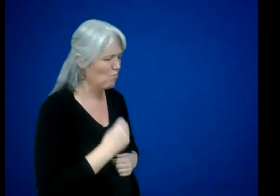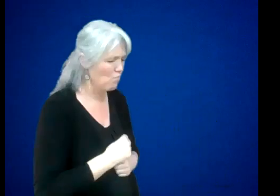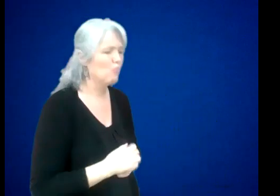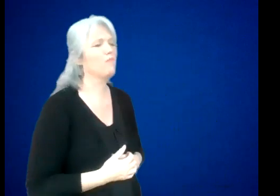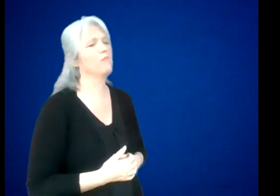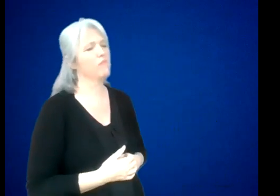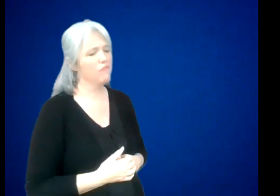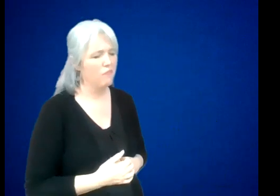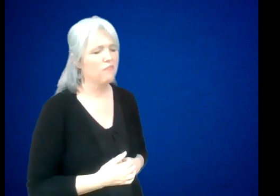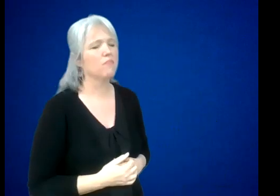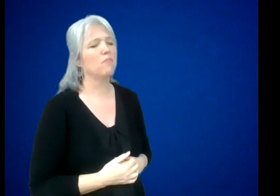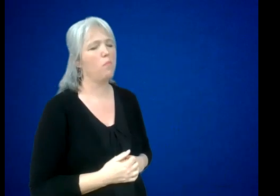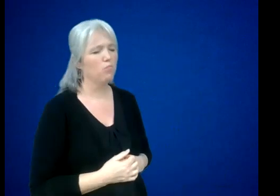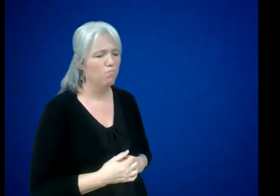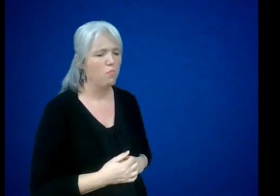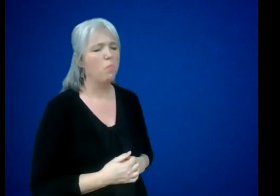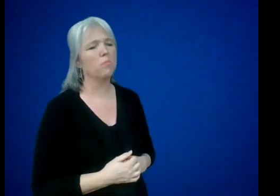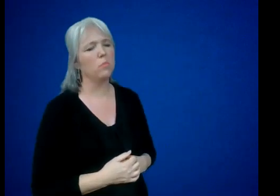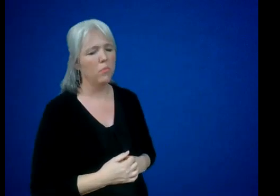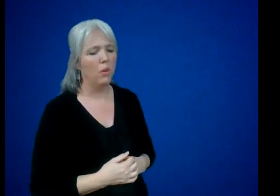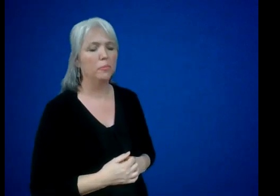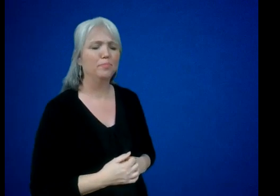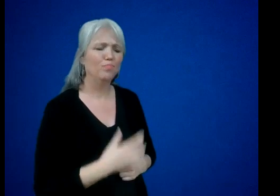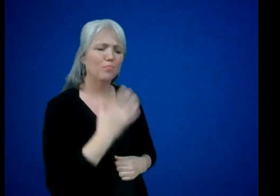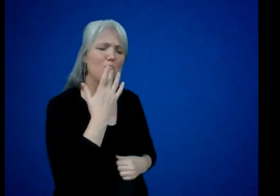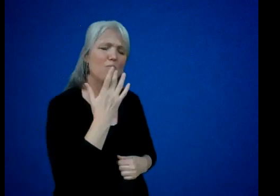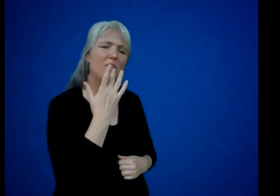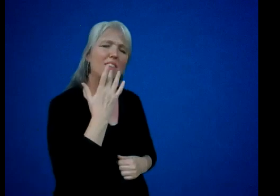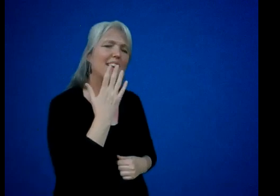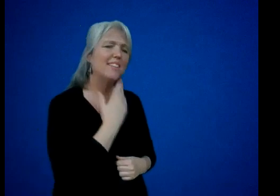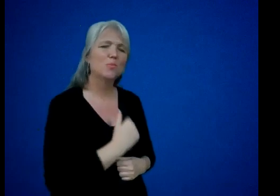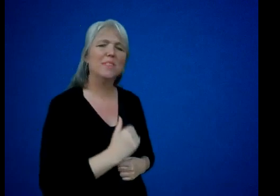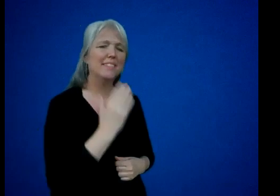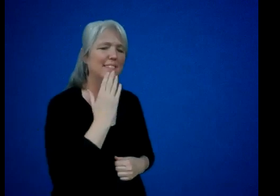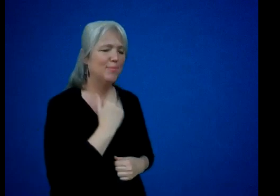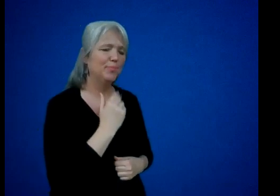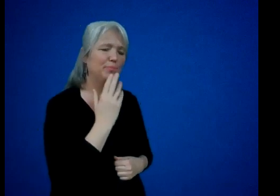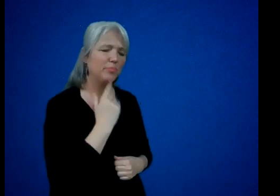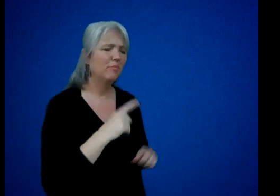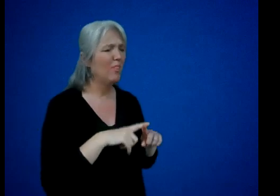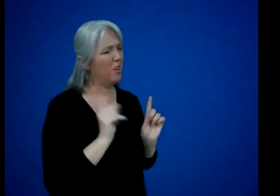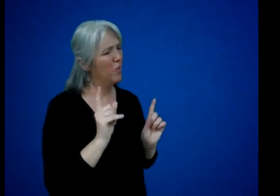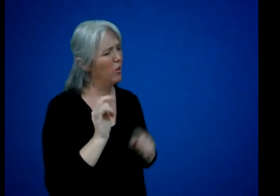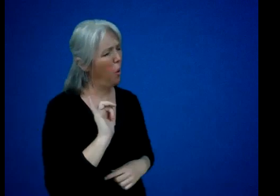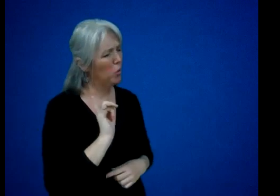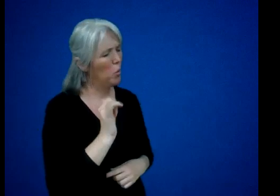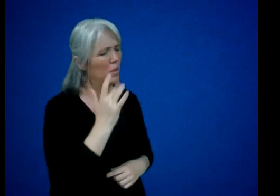She nodded her head slowly. "It tastes sweet, but it also tastes